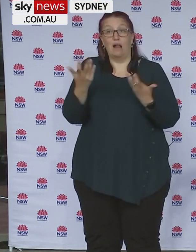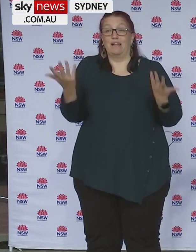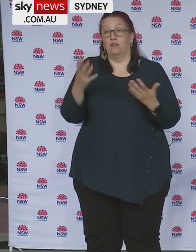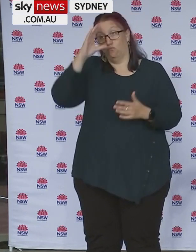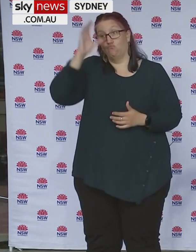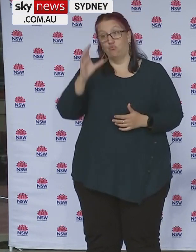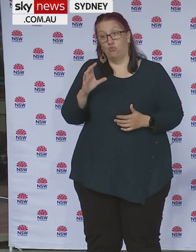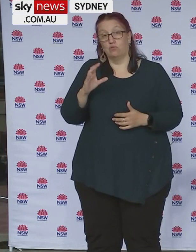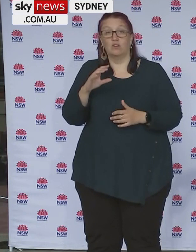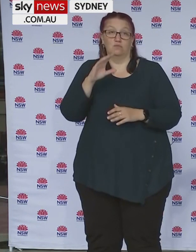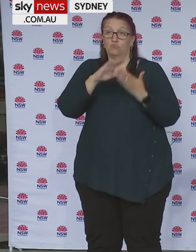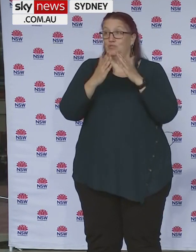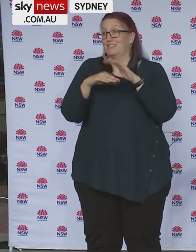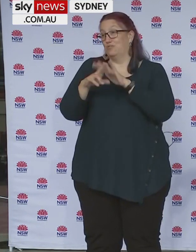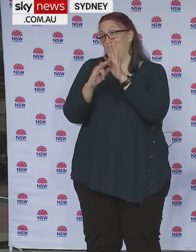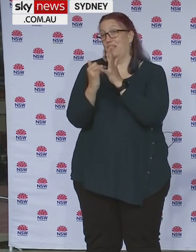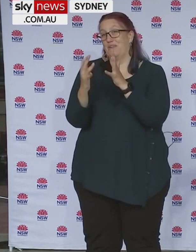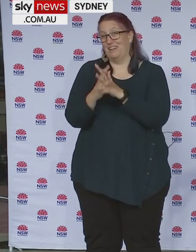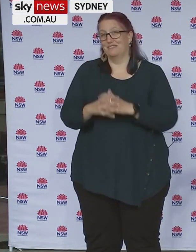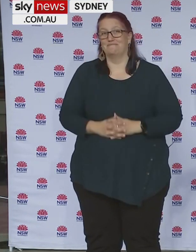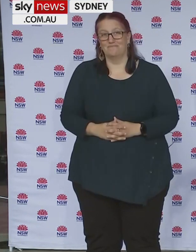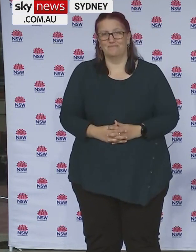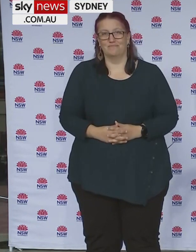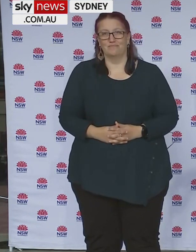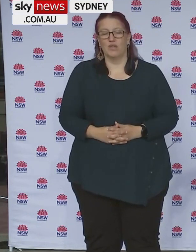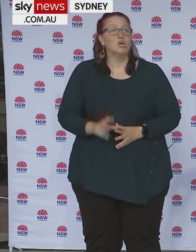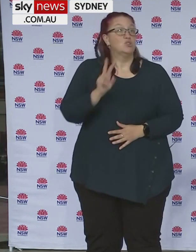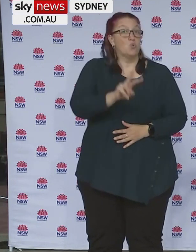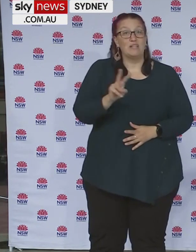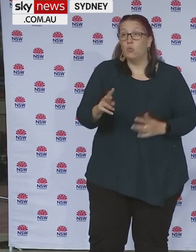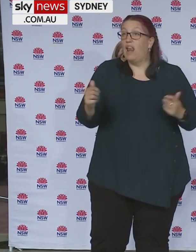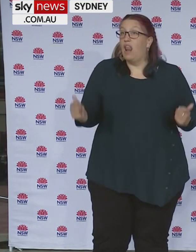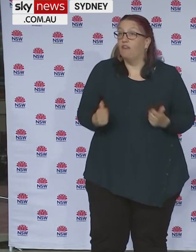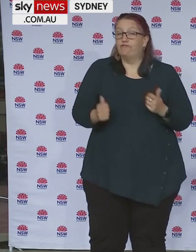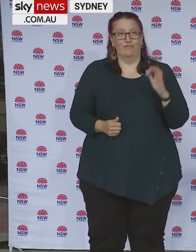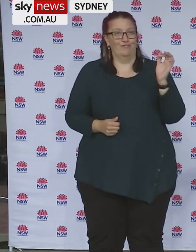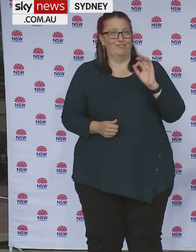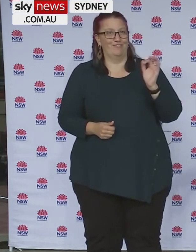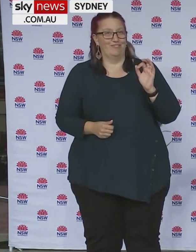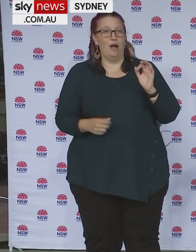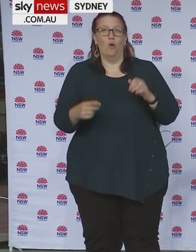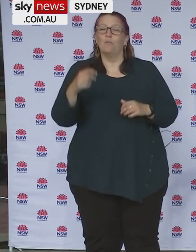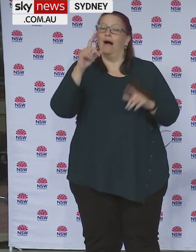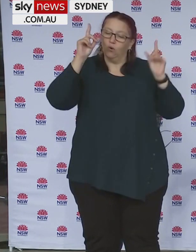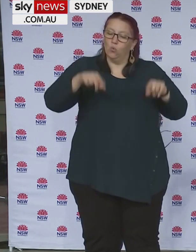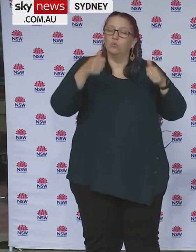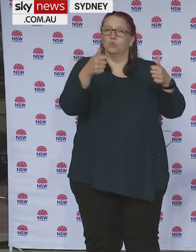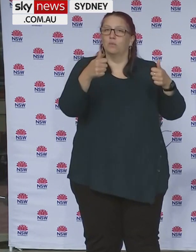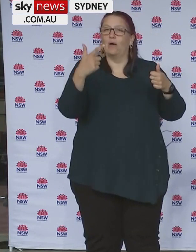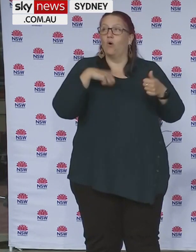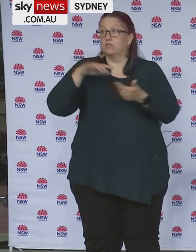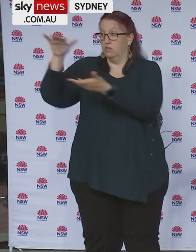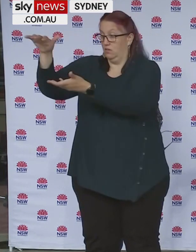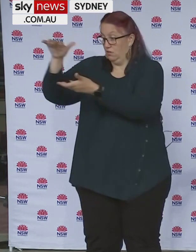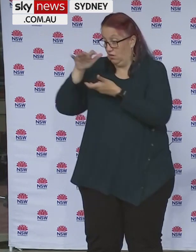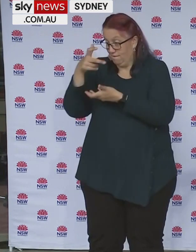hoping to scale that up very quickly. Because we know once those extra supplies arrive, the challenge will be to having all hands on deck. So we're doing